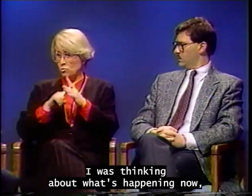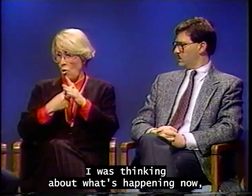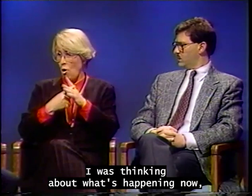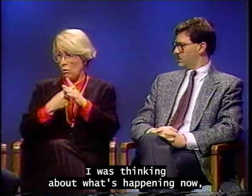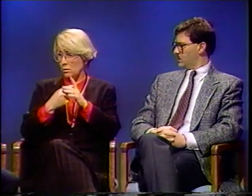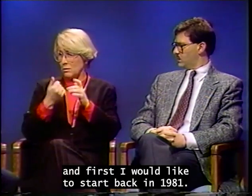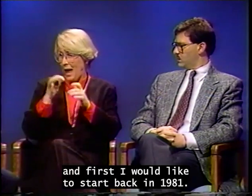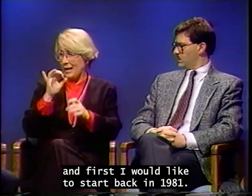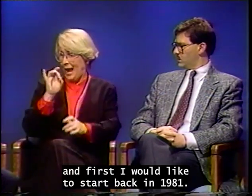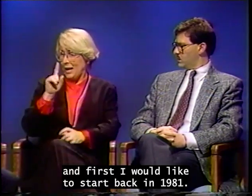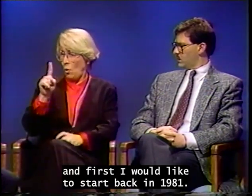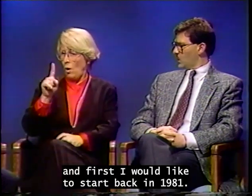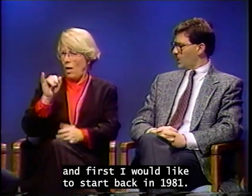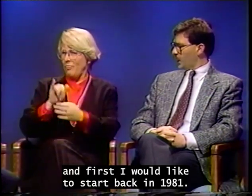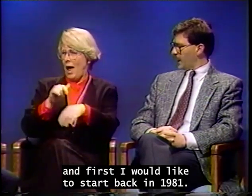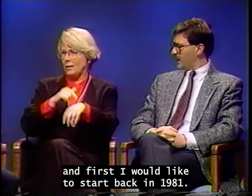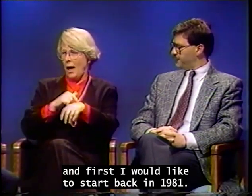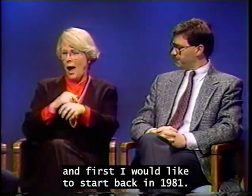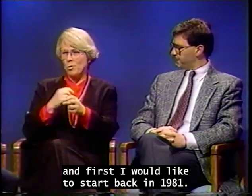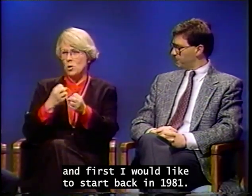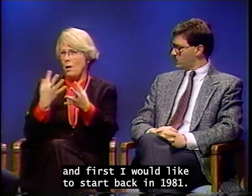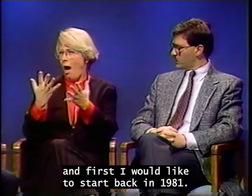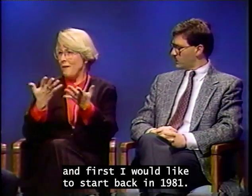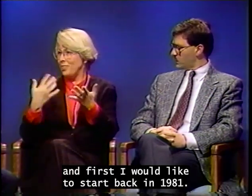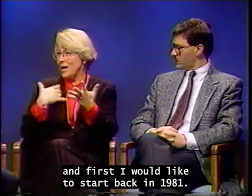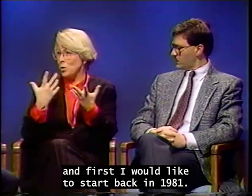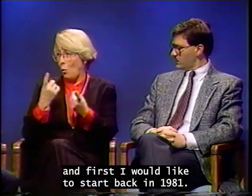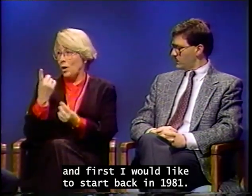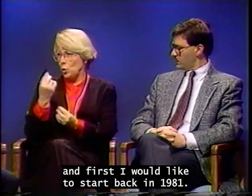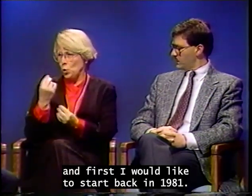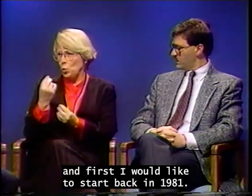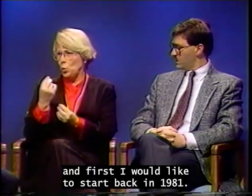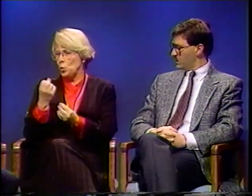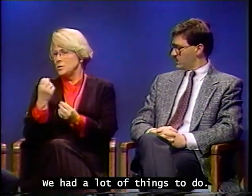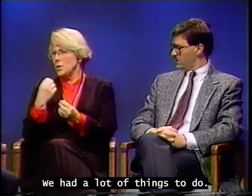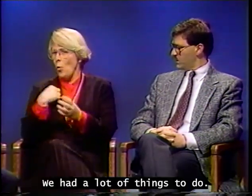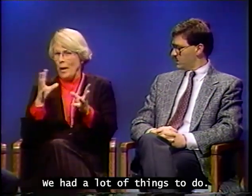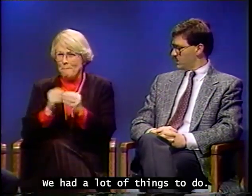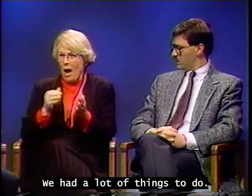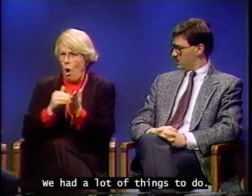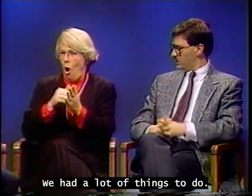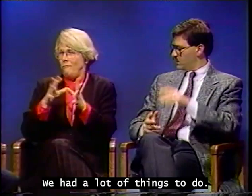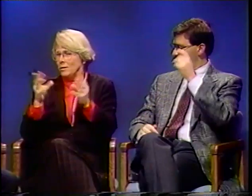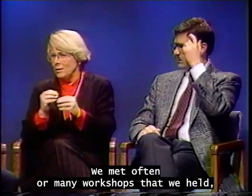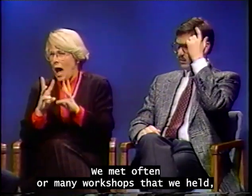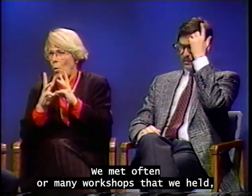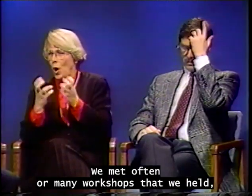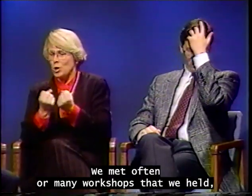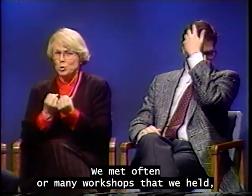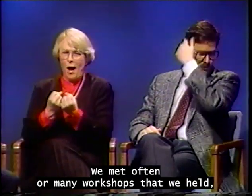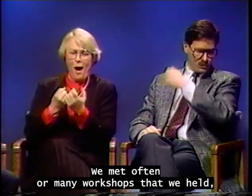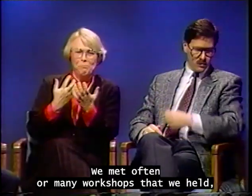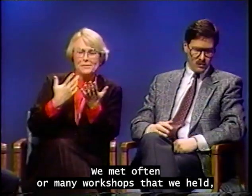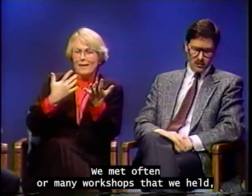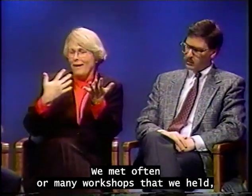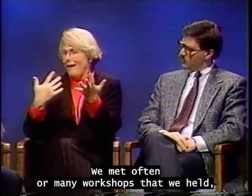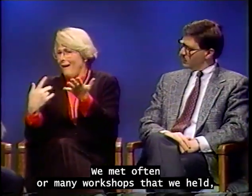happening now, and first I would like to start back in 1981. We had a lot of things to do. We met often. There were many workshops